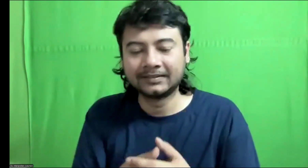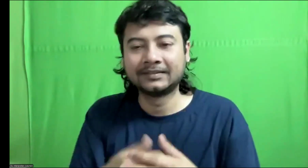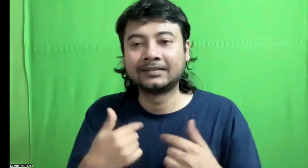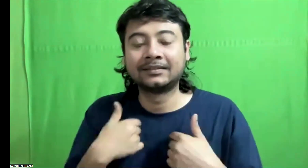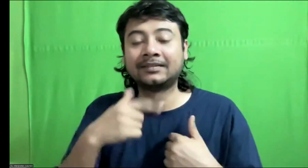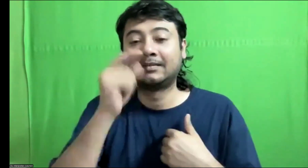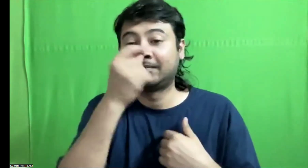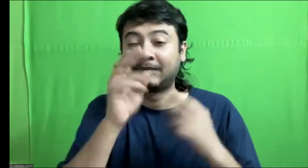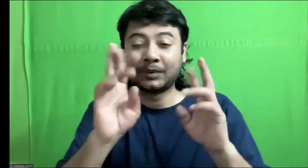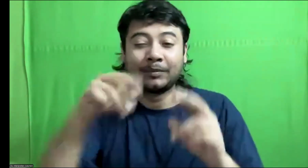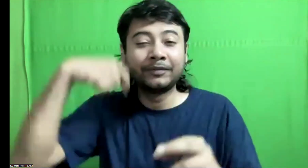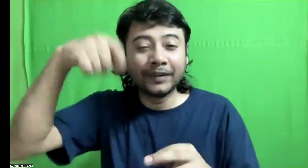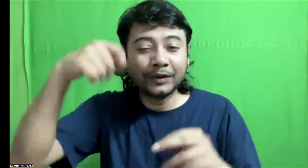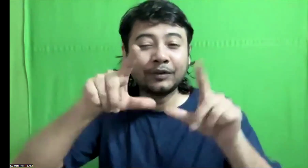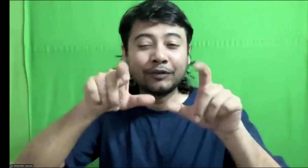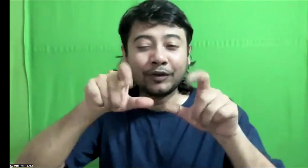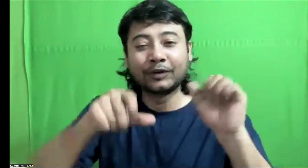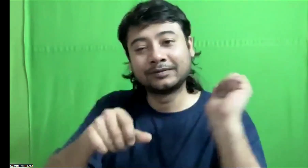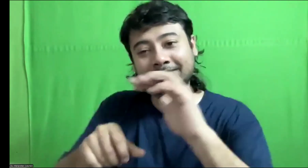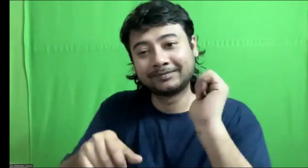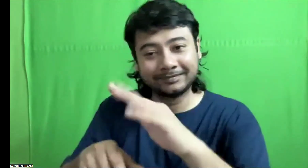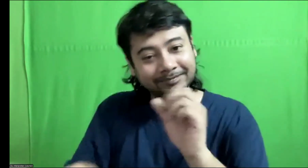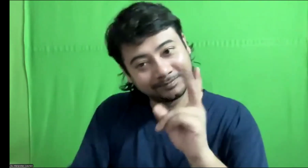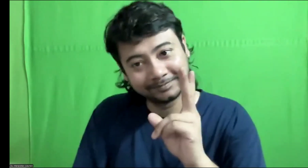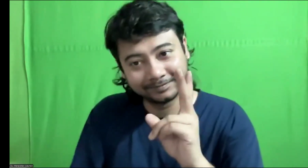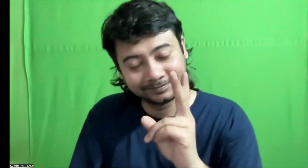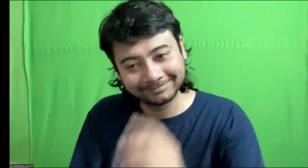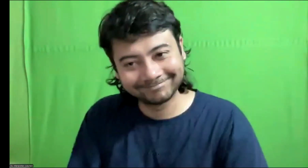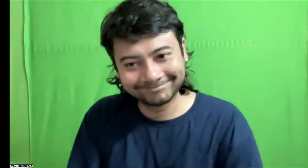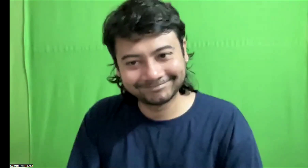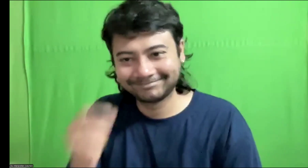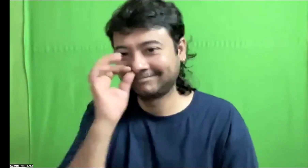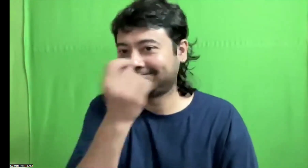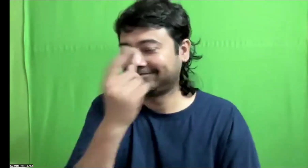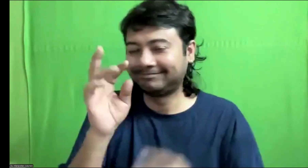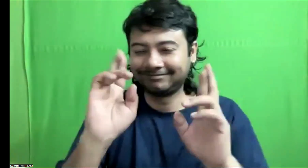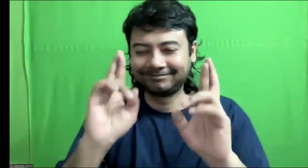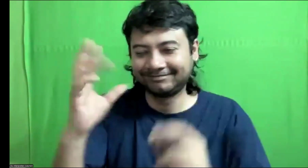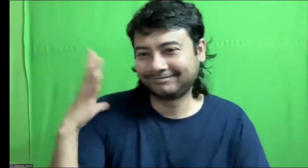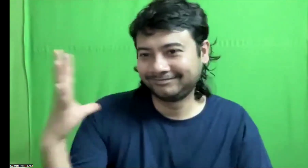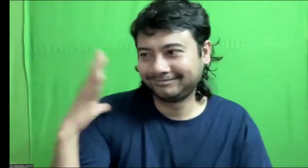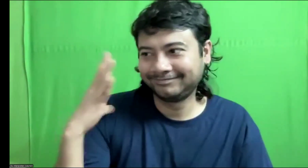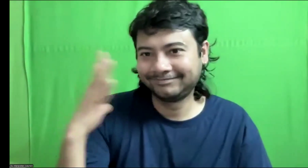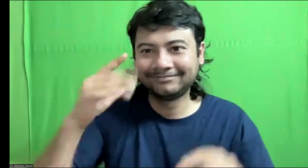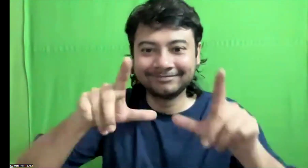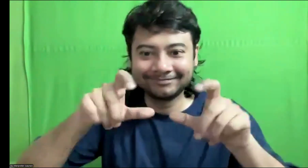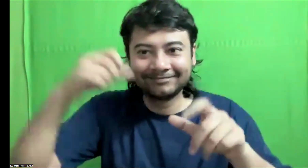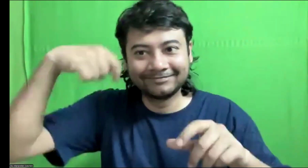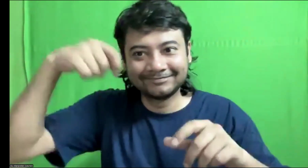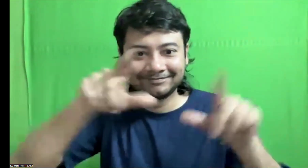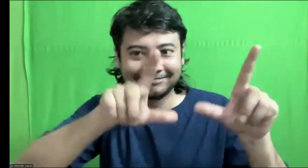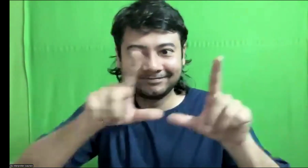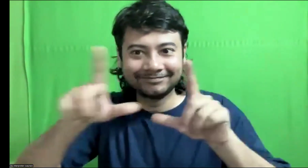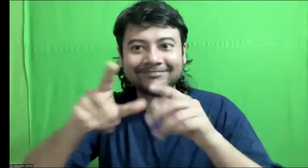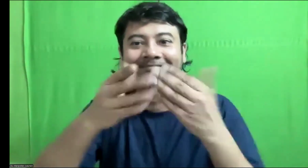friends, families, and I'll be waiting for your videos and photographs. Okay.